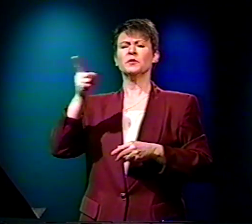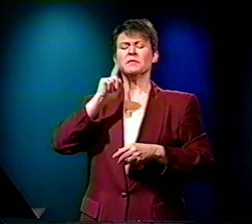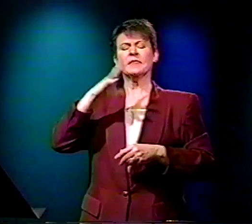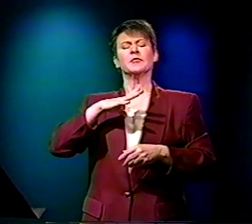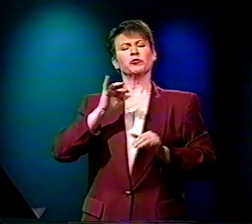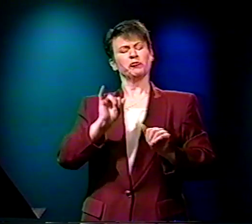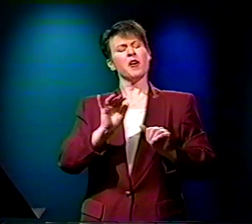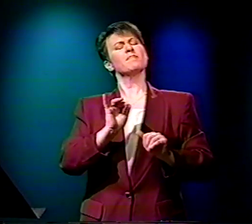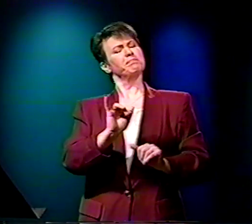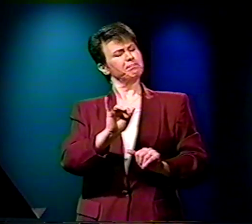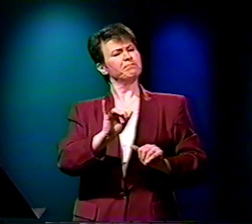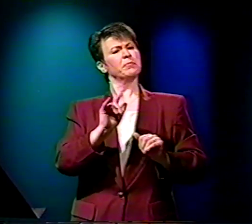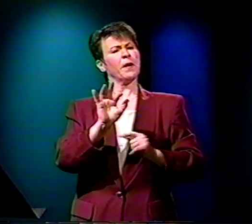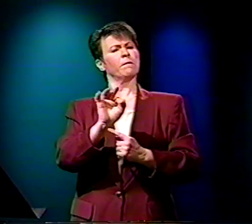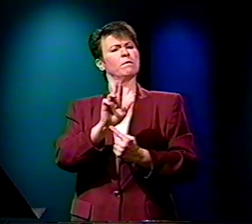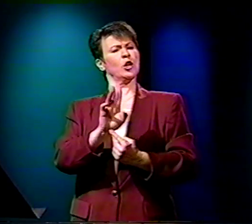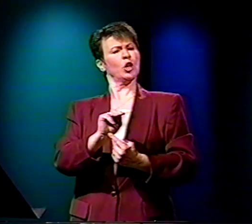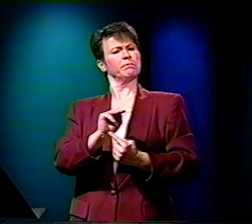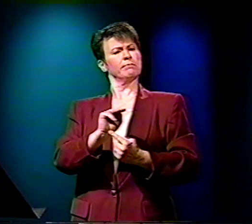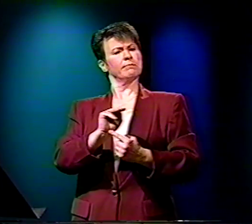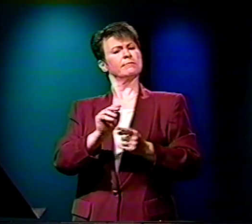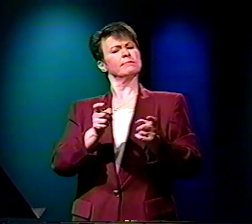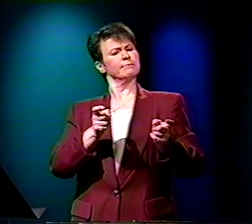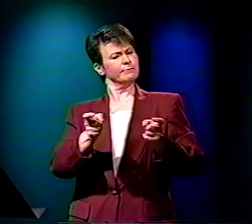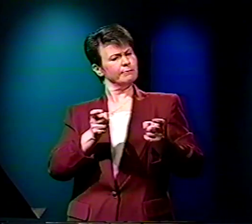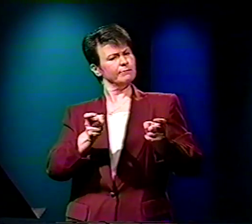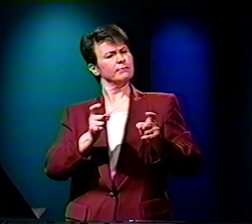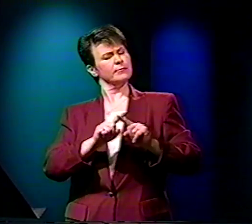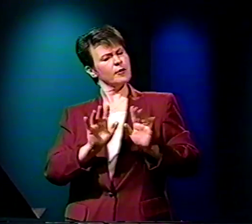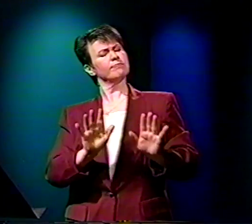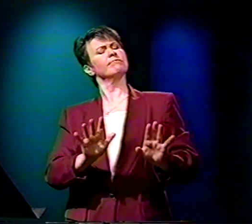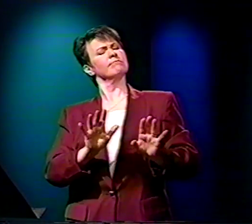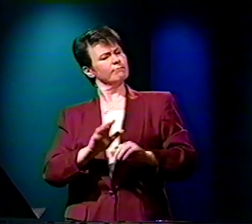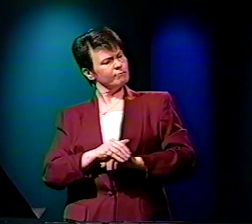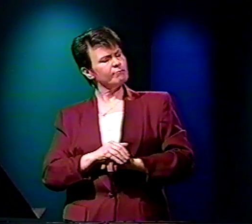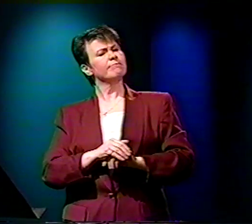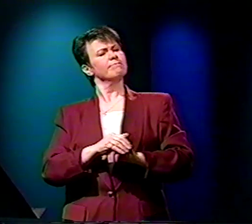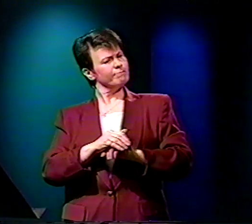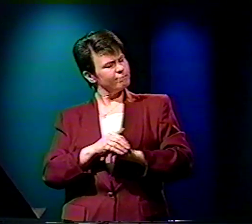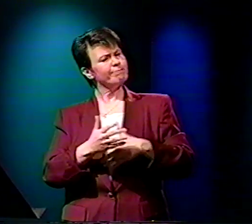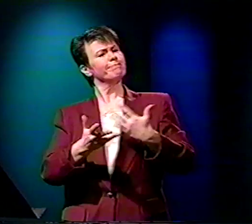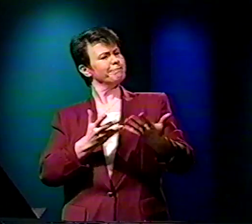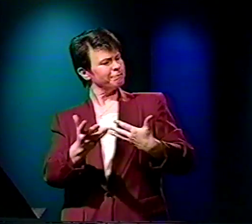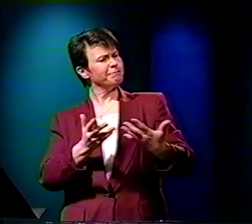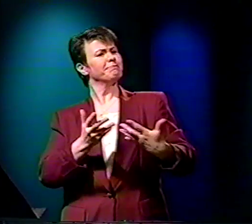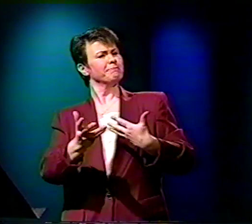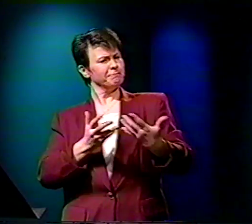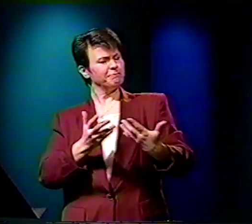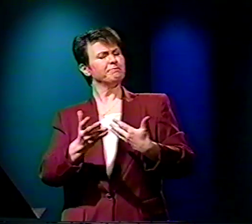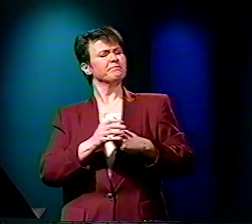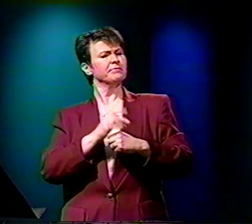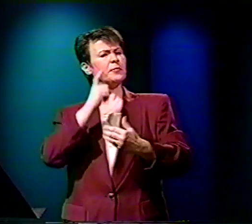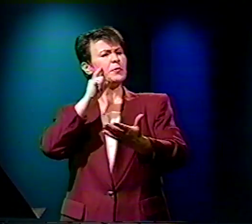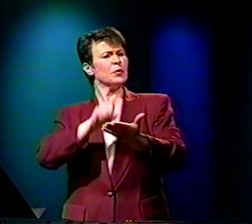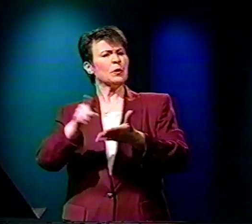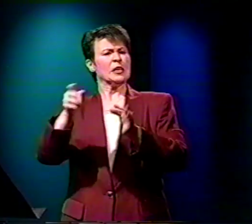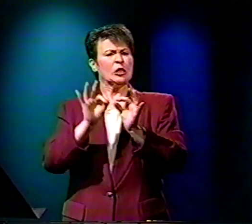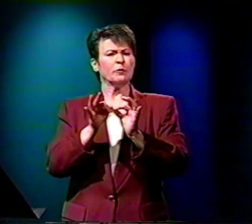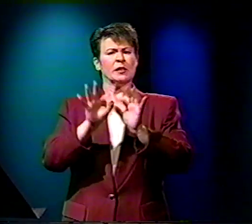having a deaf person in authority. So the deaf person decided to maintain quite a firm posture with this person and